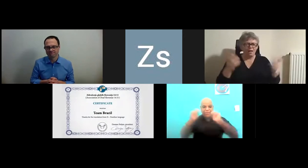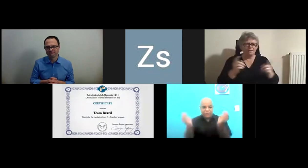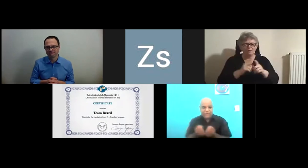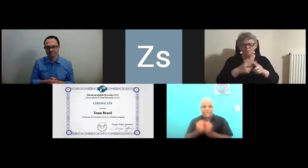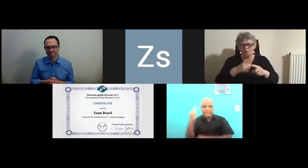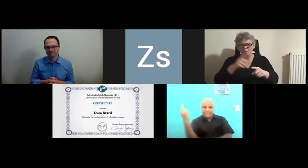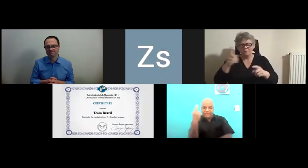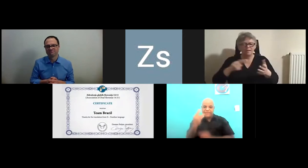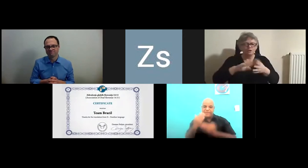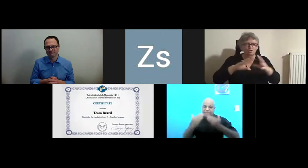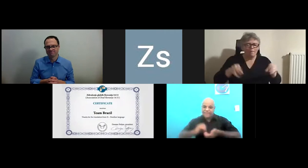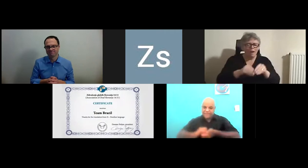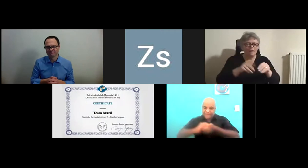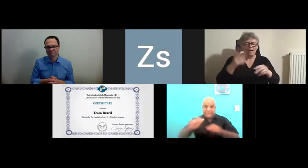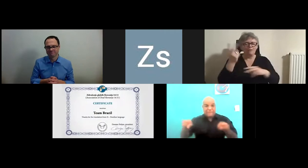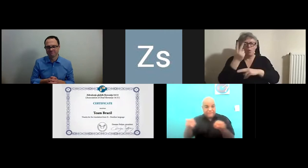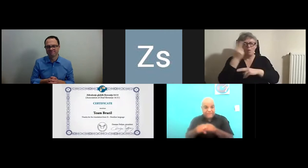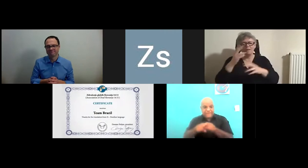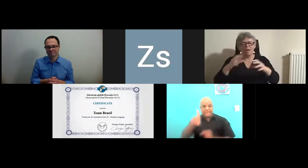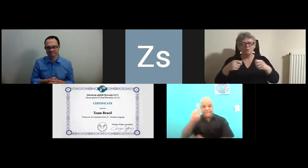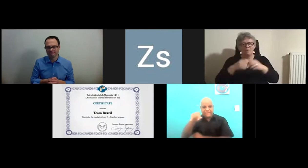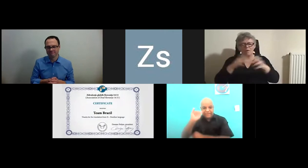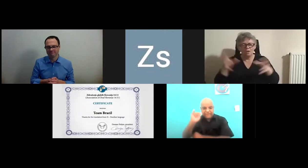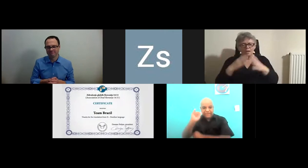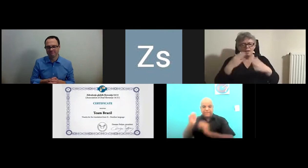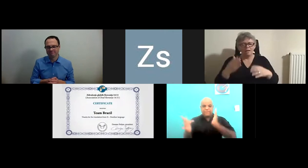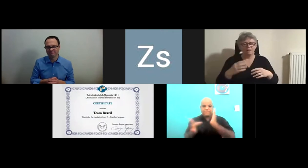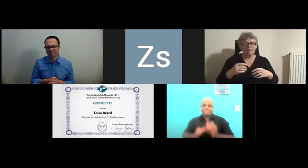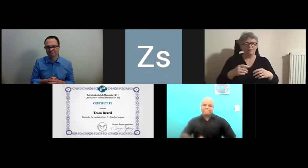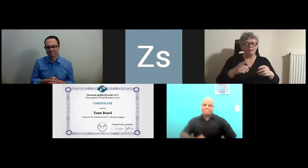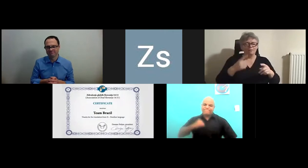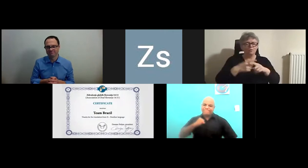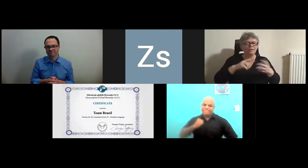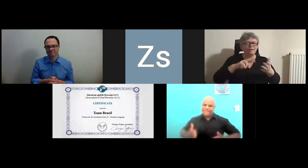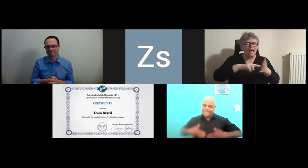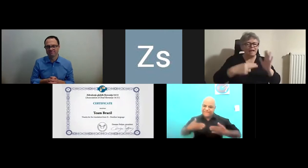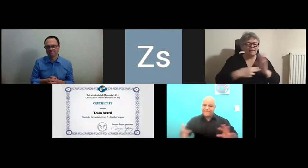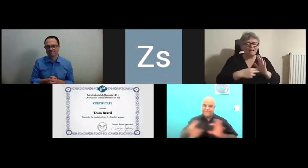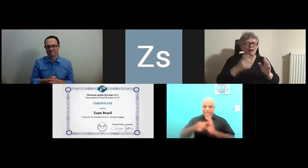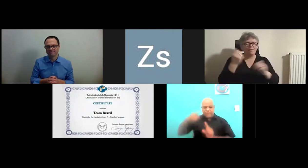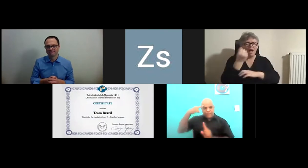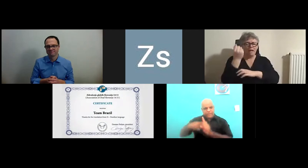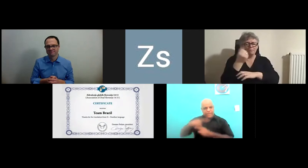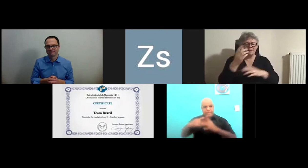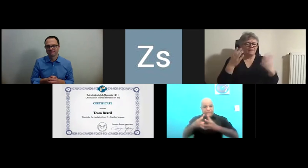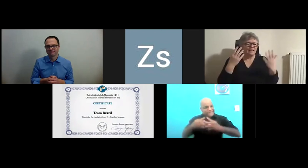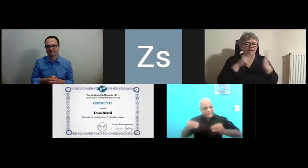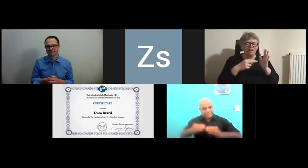Dami and to the other interpreters and to Slovenia, the deaf community.